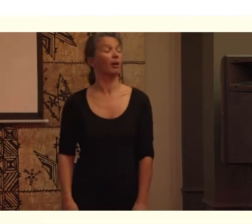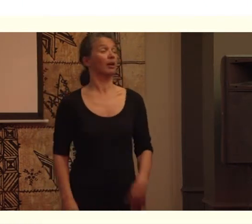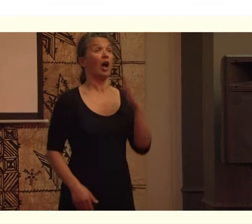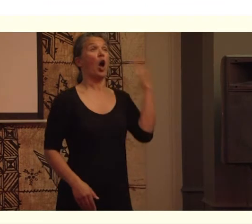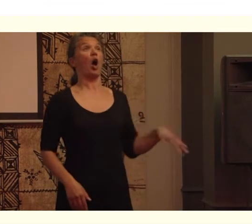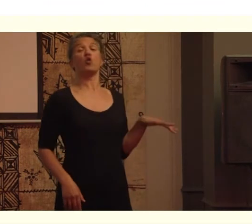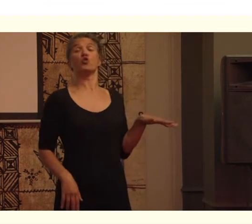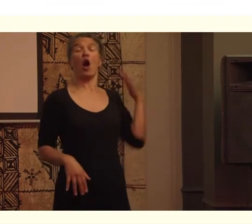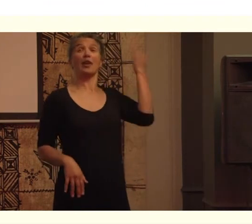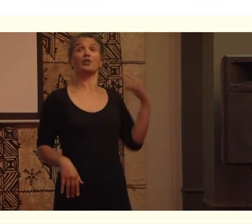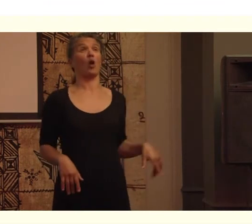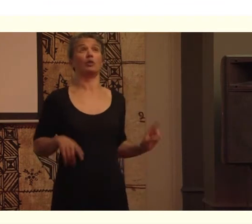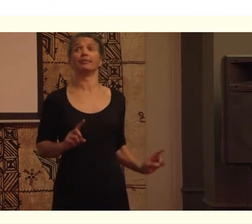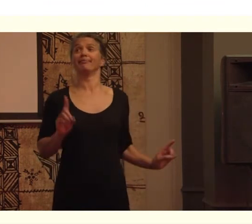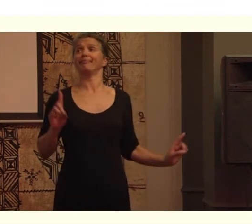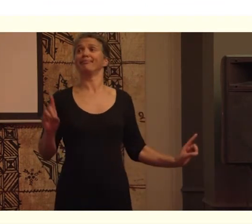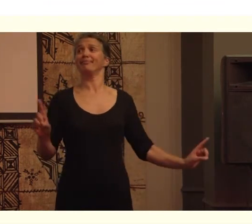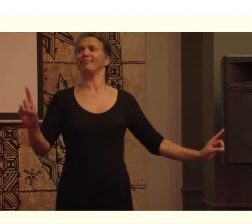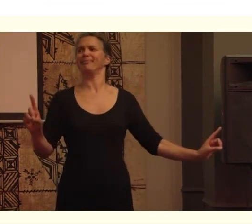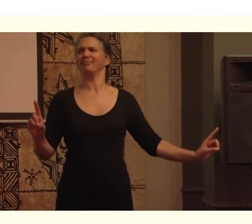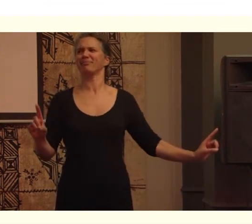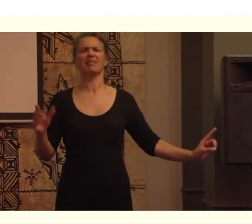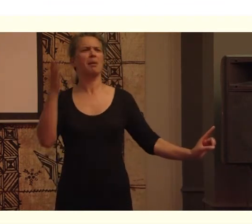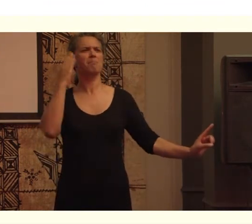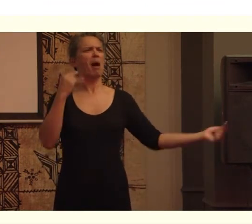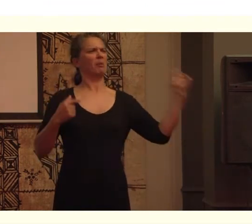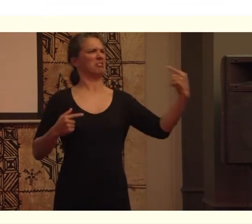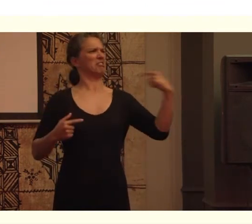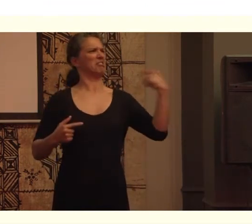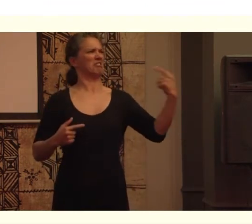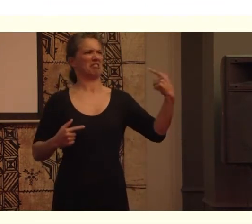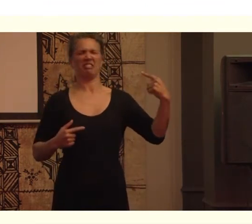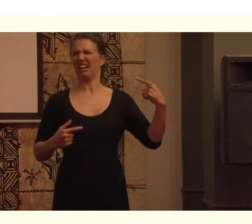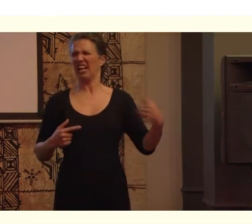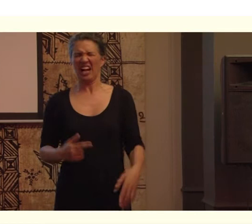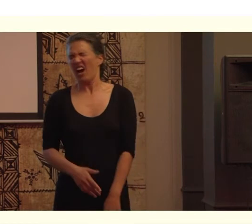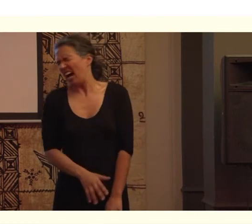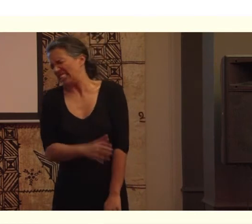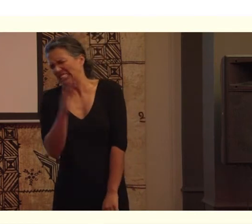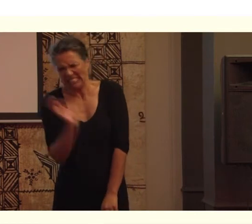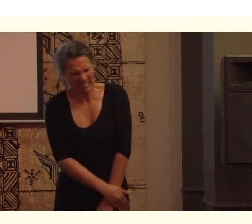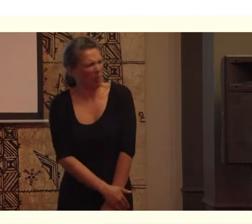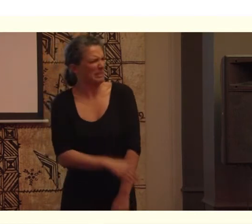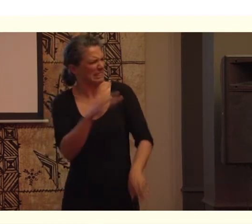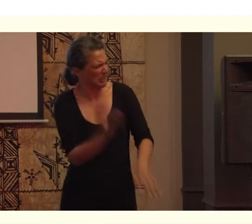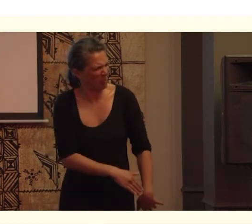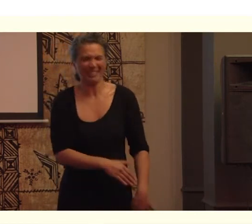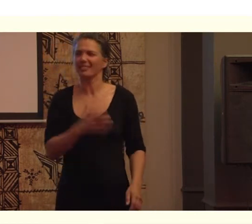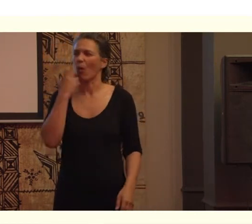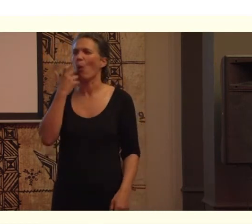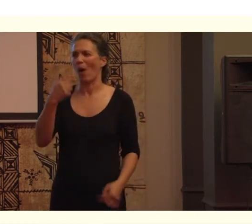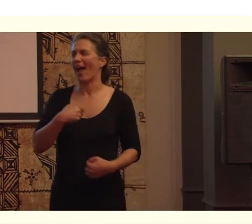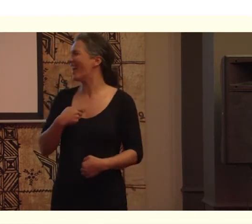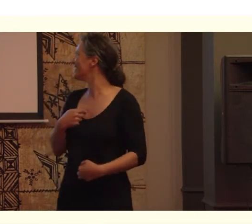really know her. I'll just keep walking. And again, when she's pointing like I was saying before, I'm like, yeah, okay. Right? And here I